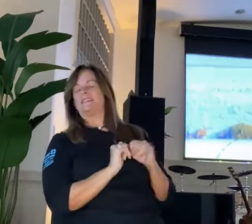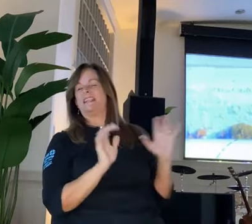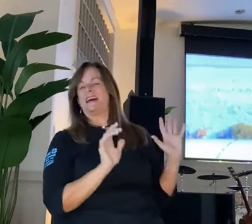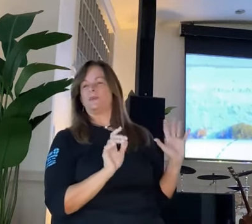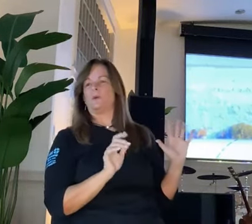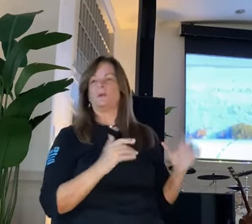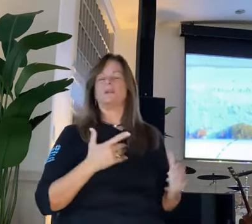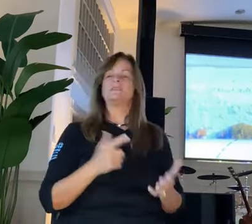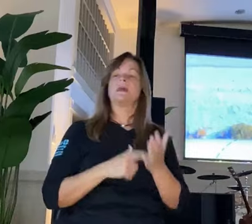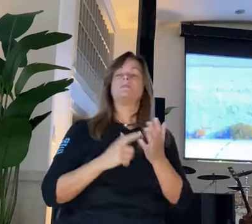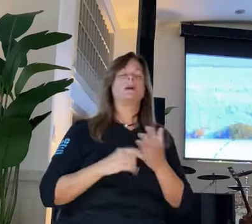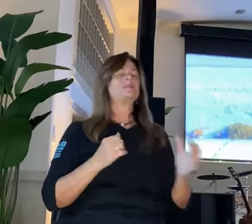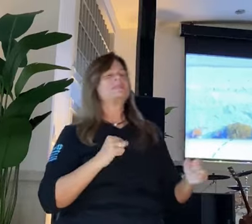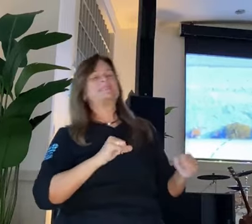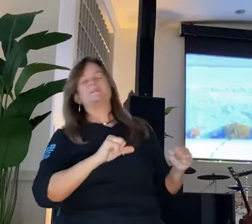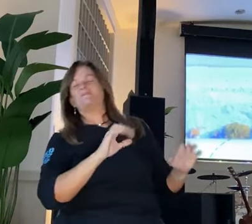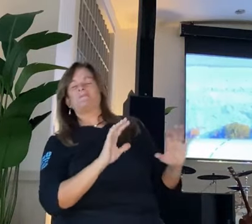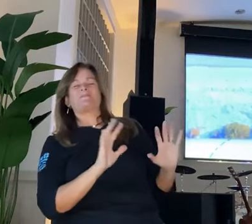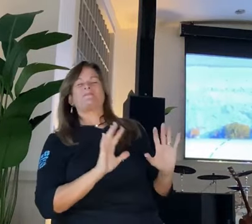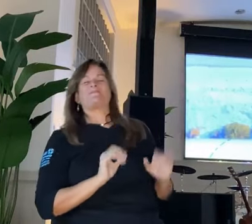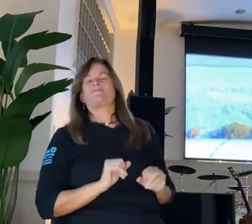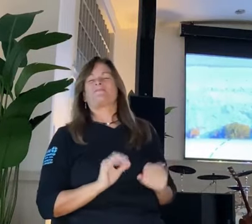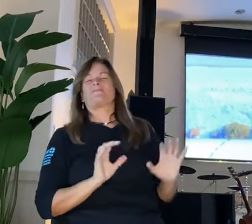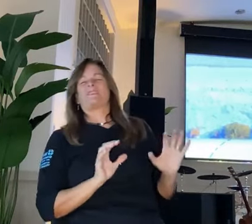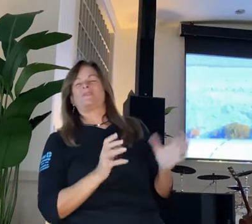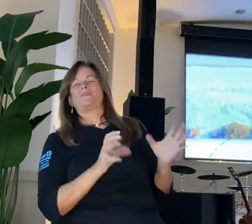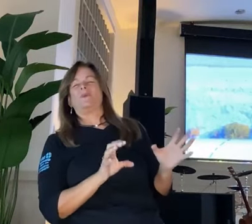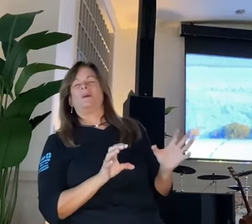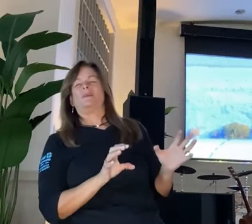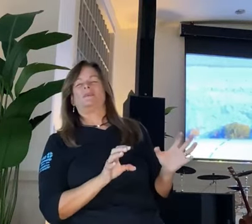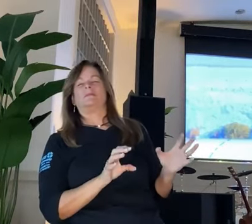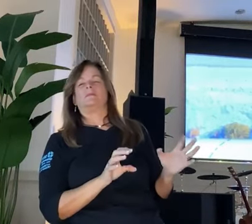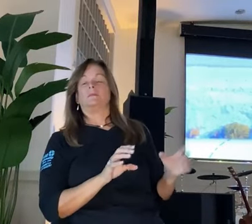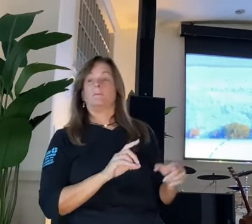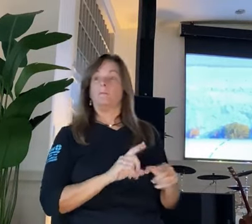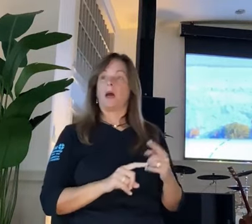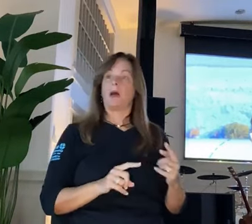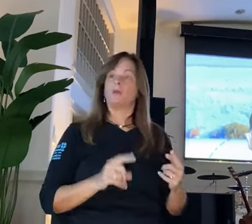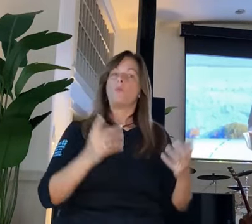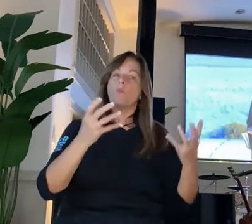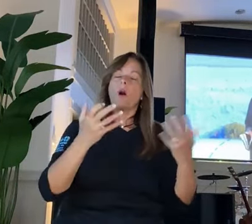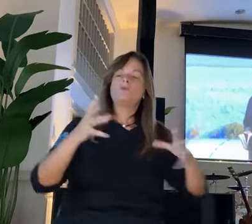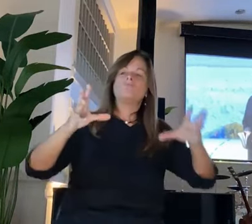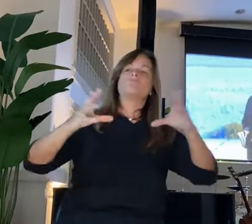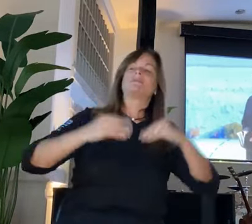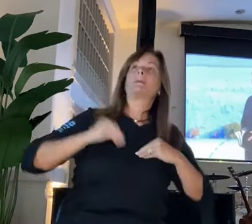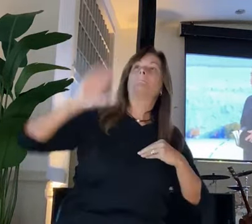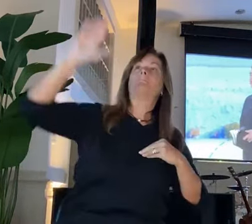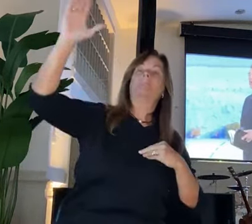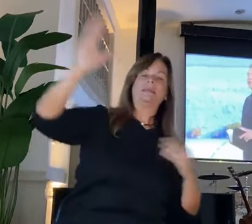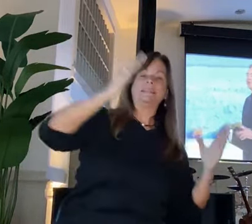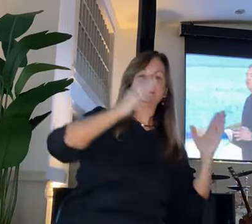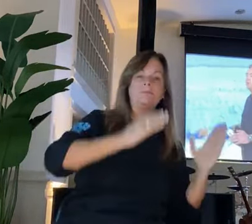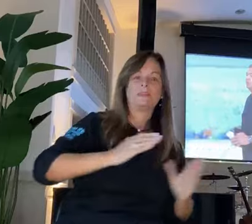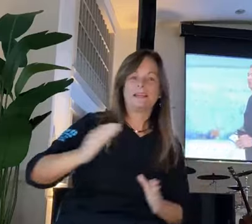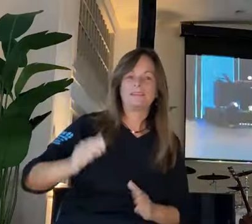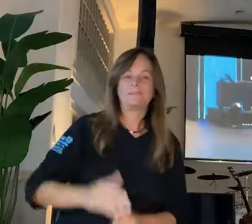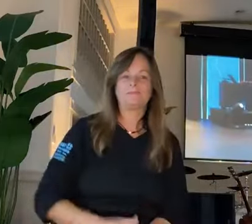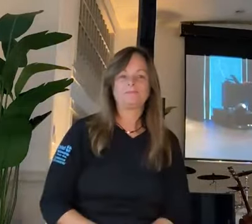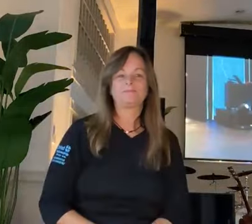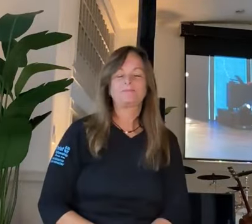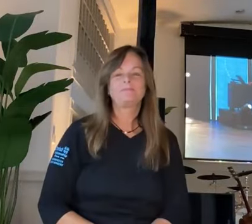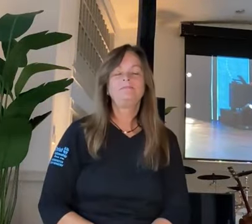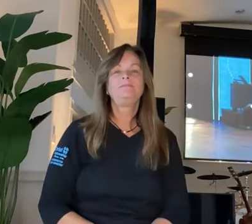And we resist what God wants to do. What we're going to talk about today, apart from your personal relationship